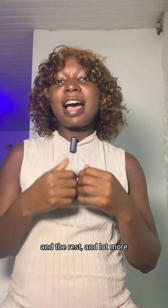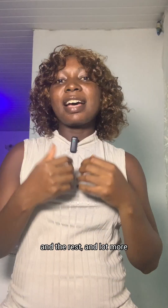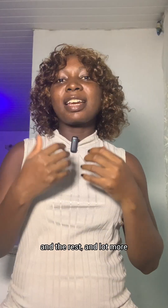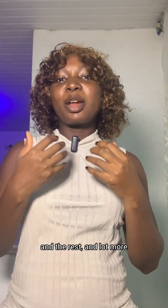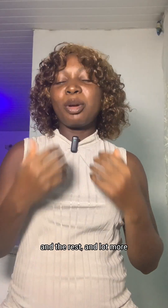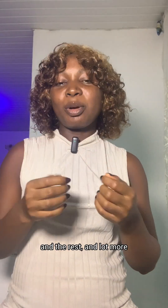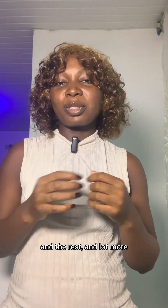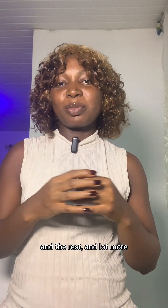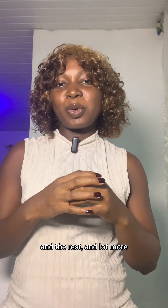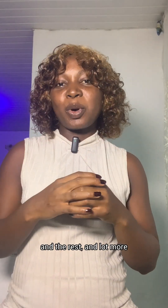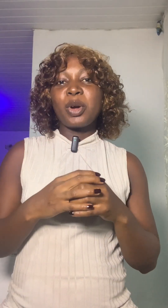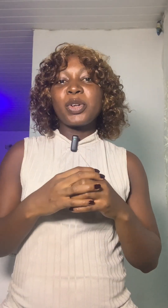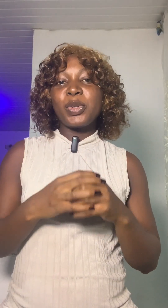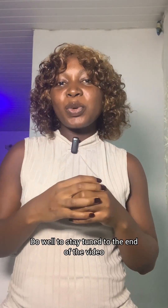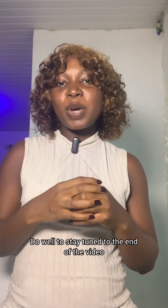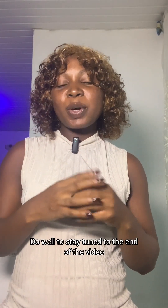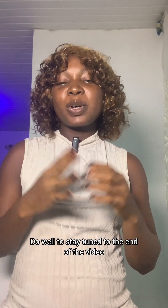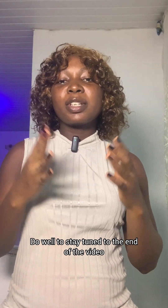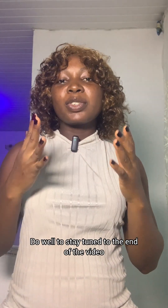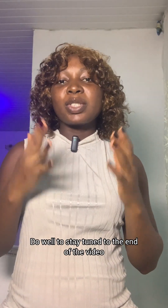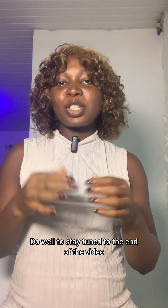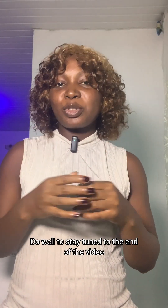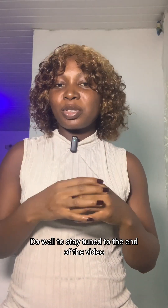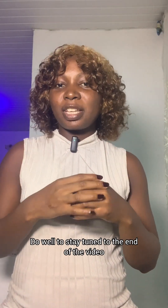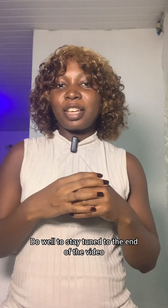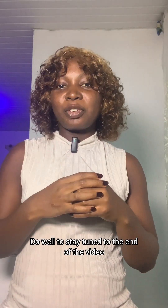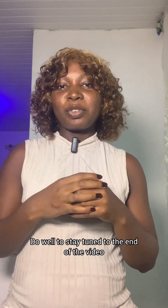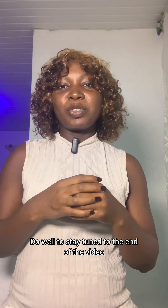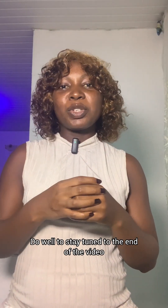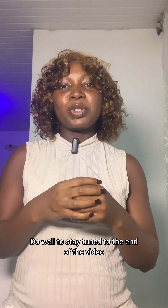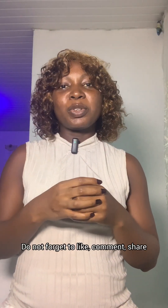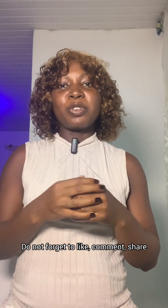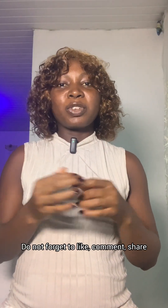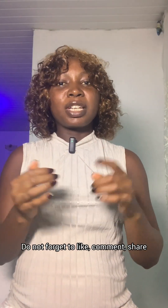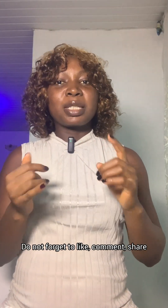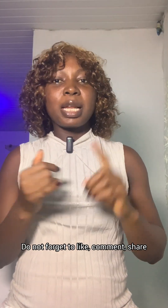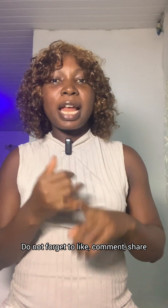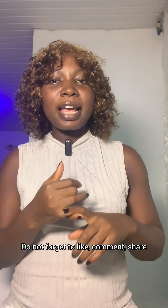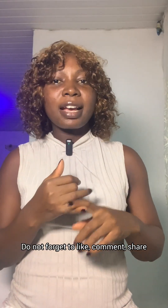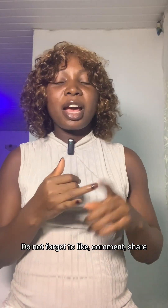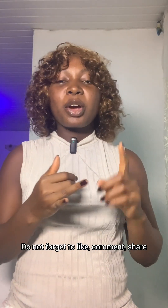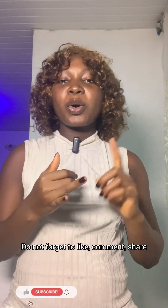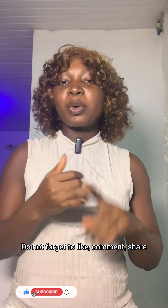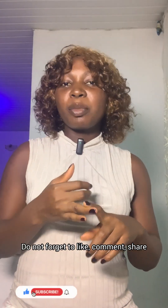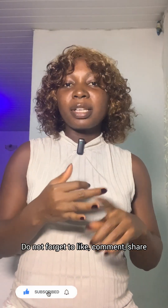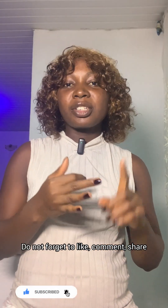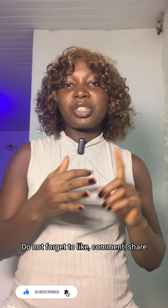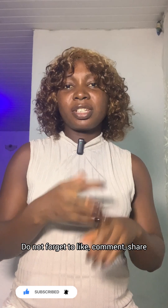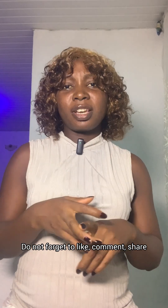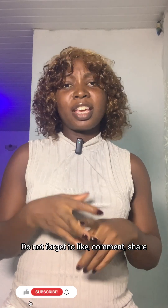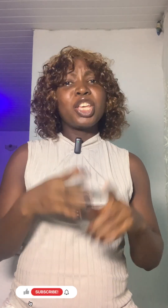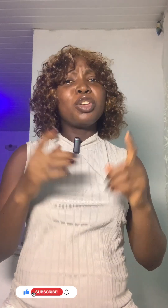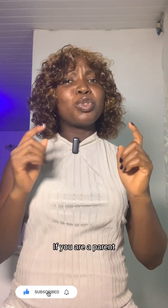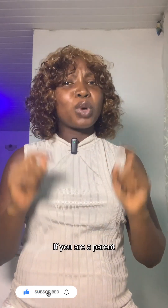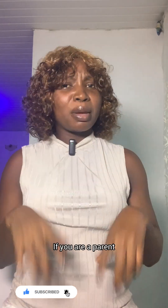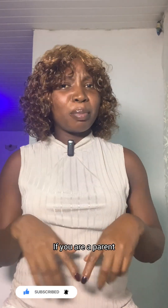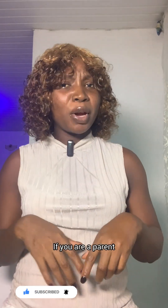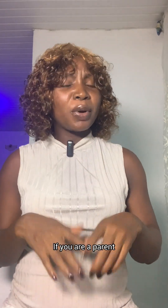and lots more. Do well to stay true to the end of the video. Do not forget to like, comment, share. If you are a parent,